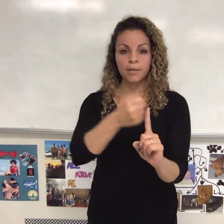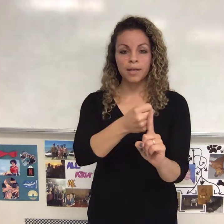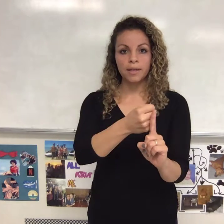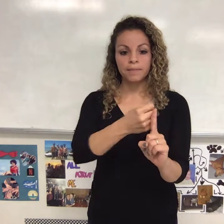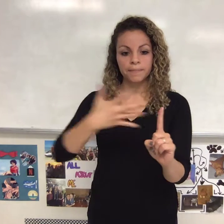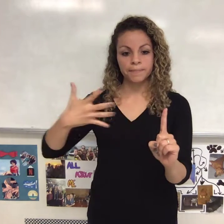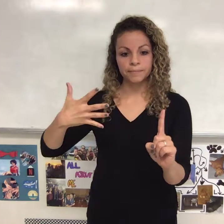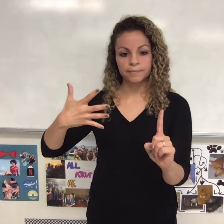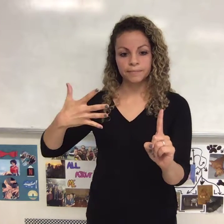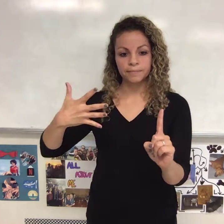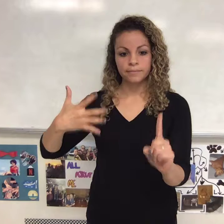hand.